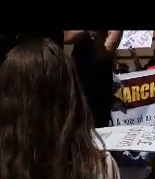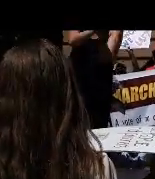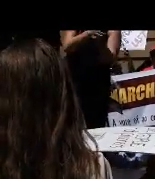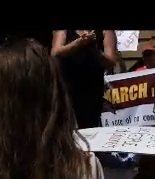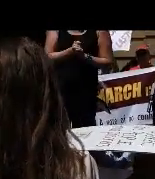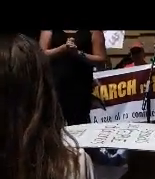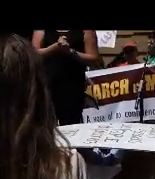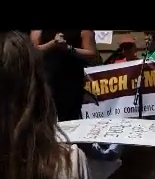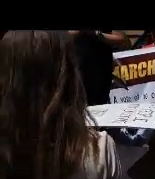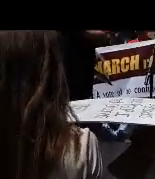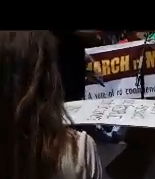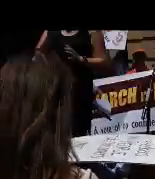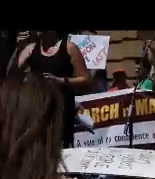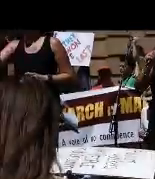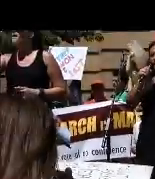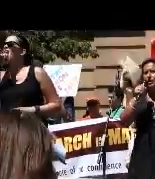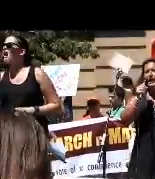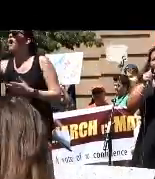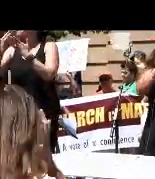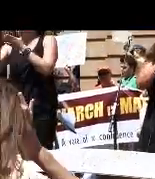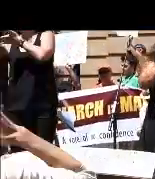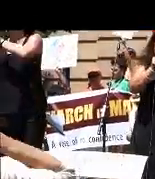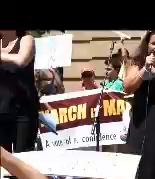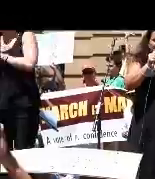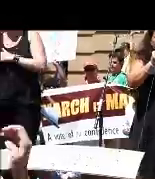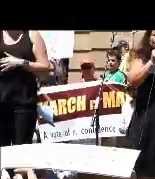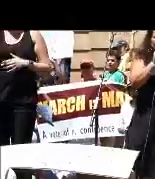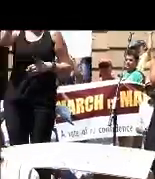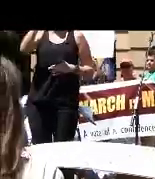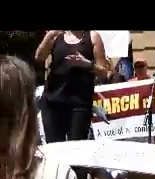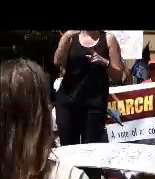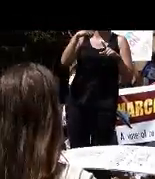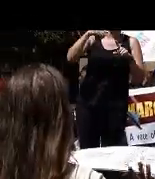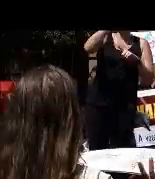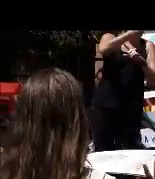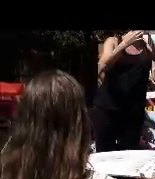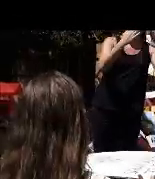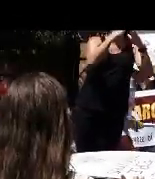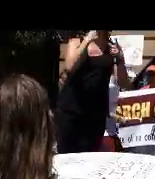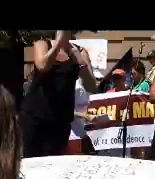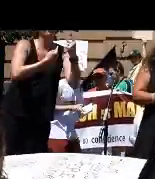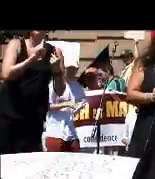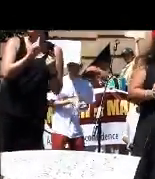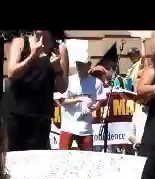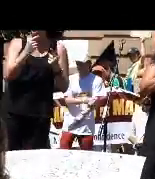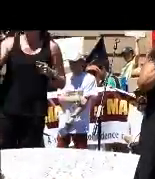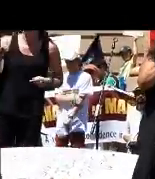bloke up the street, not the woman next door, it's us, all of us.